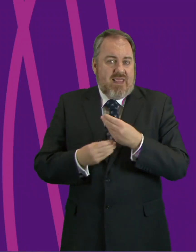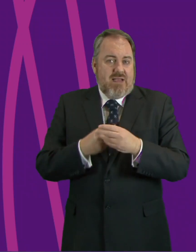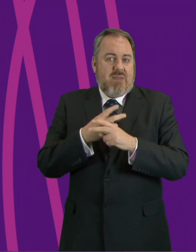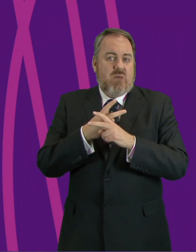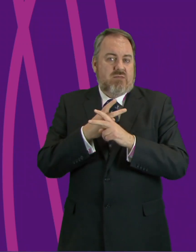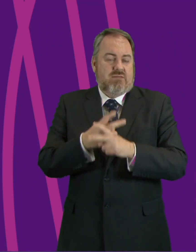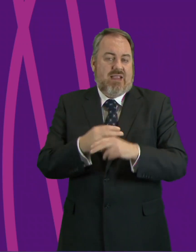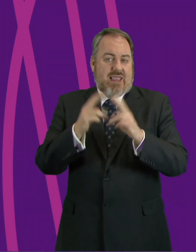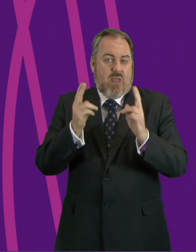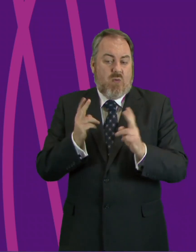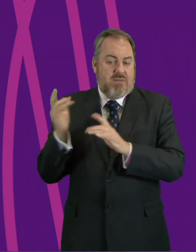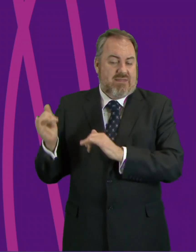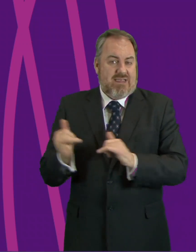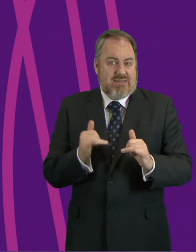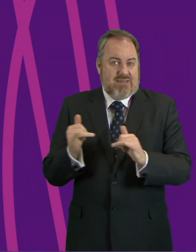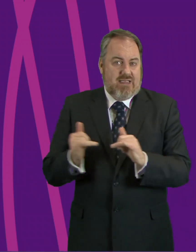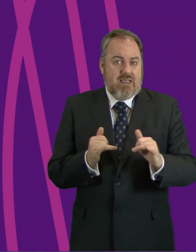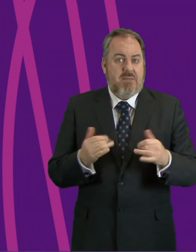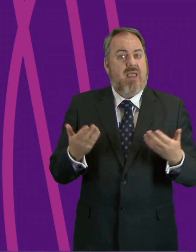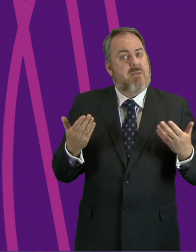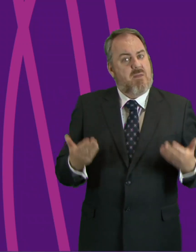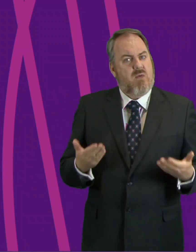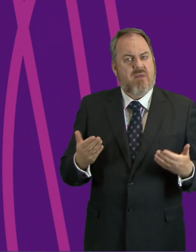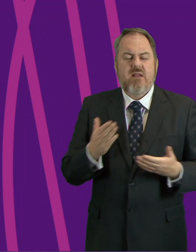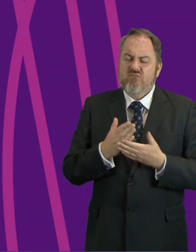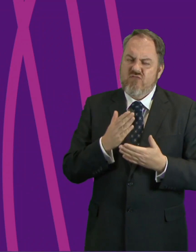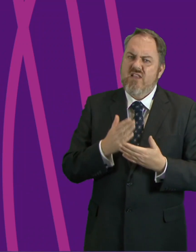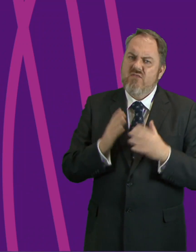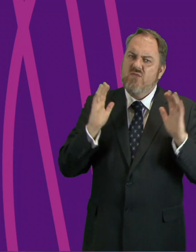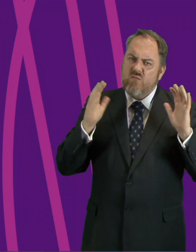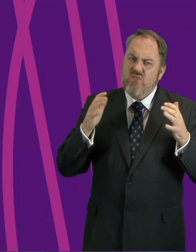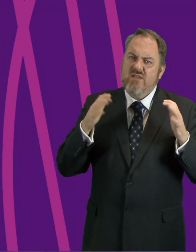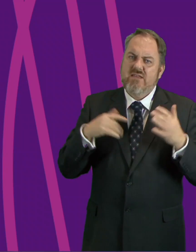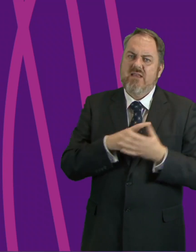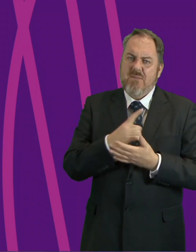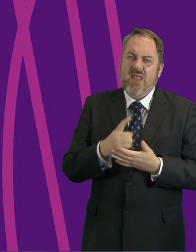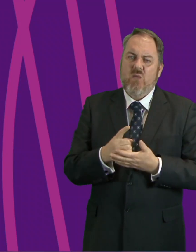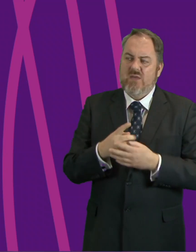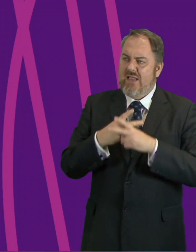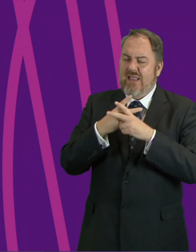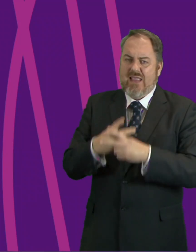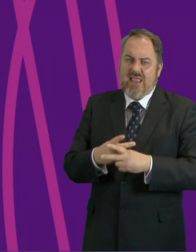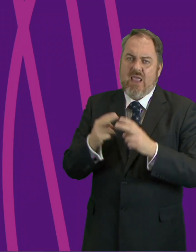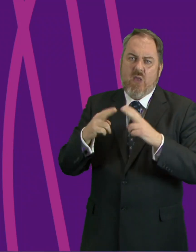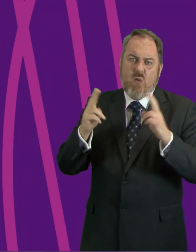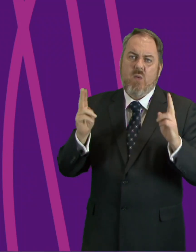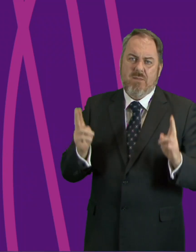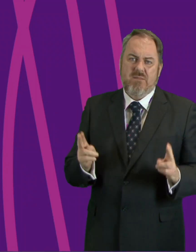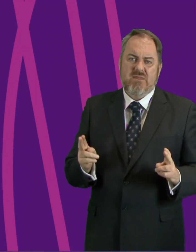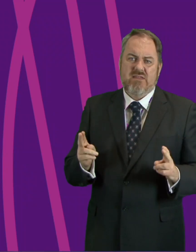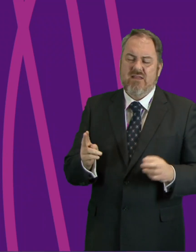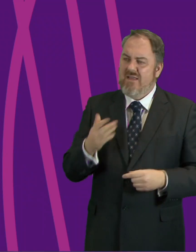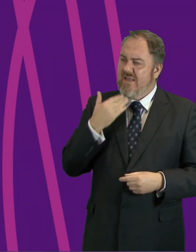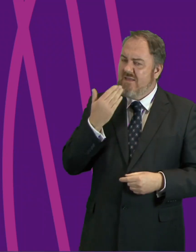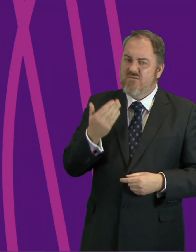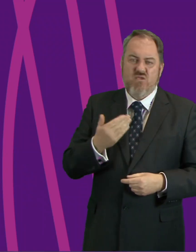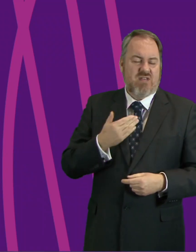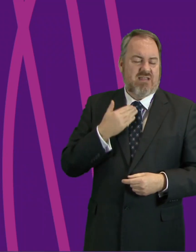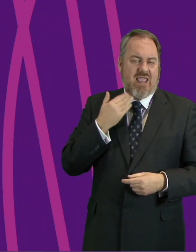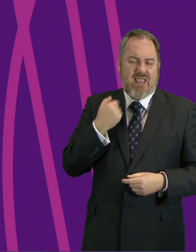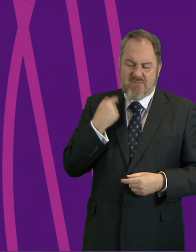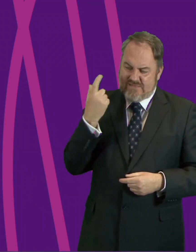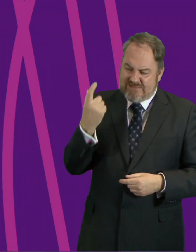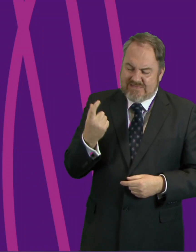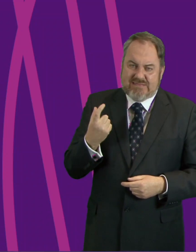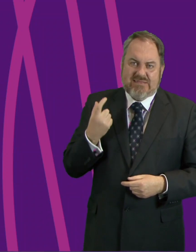say, firstly, I am deeply concerned about the situation in care homes. There is not a day, there's probably not an hour goes by